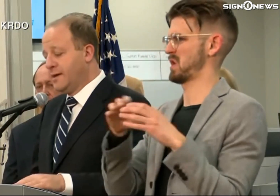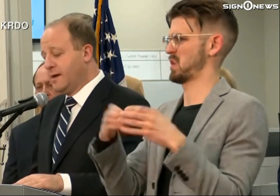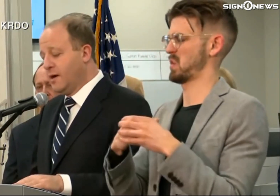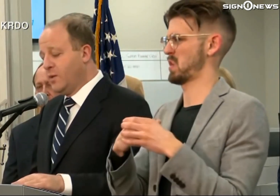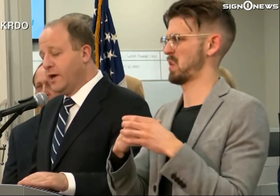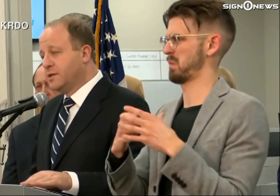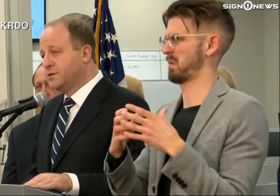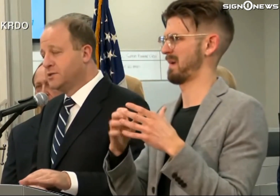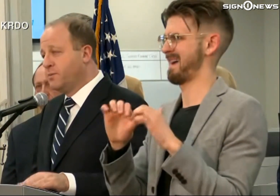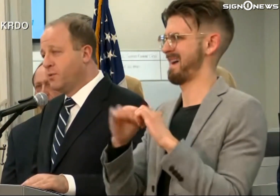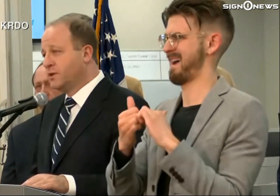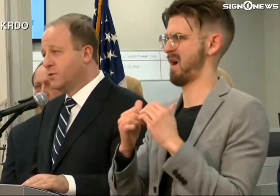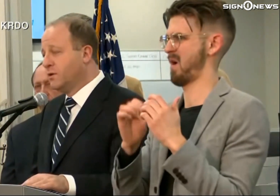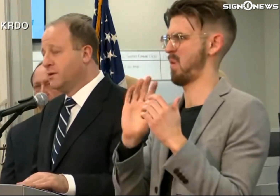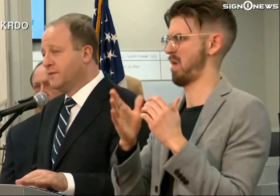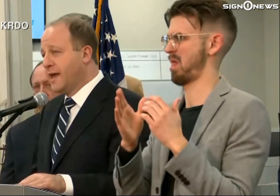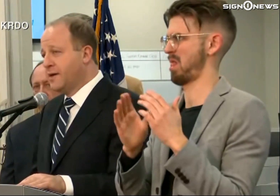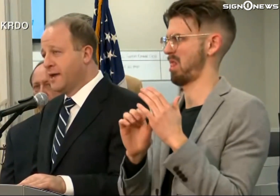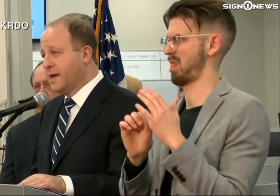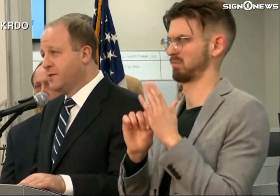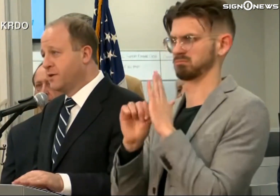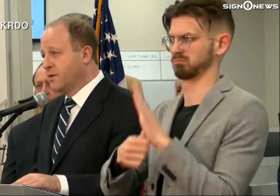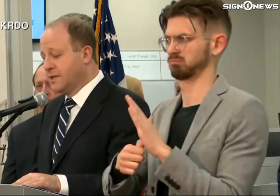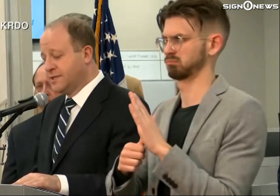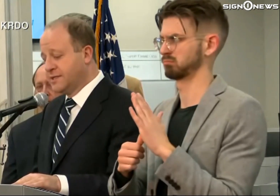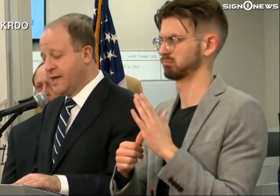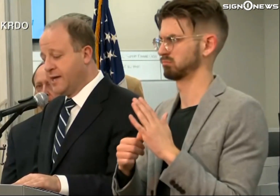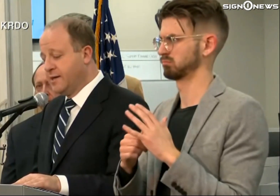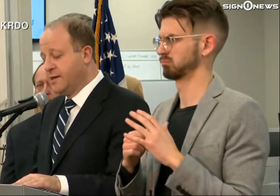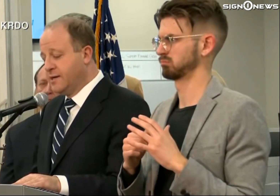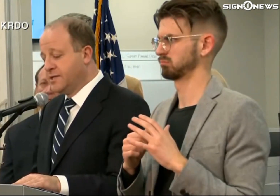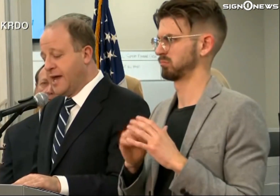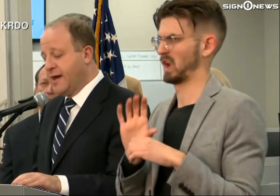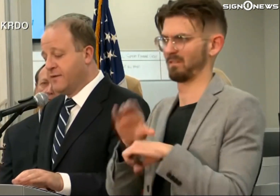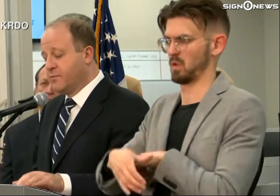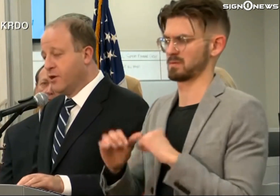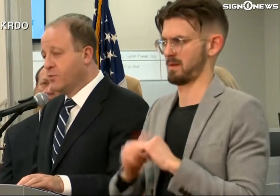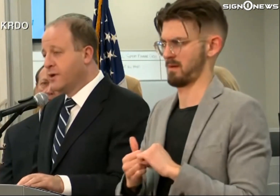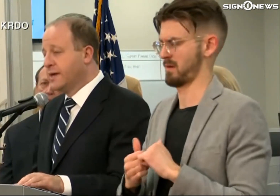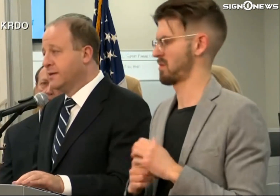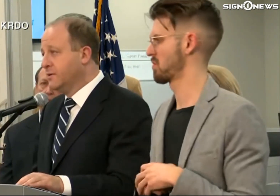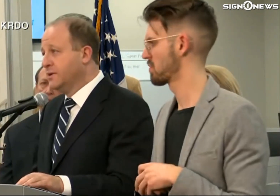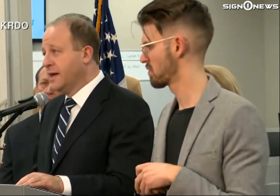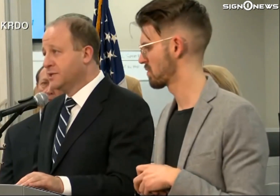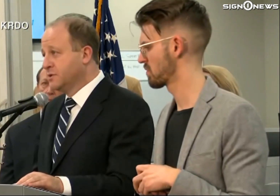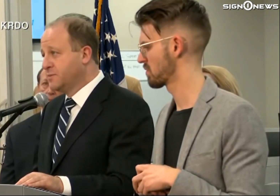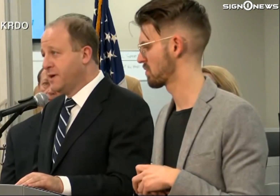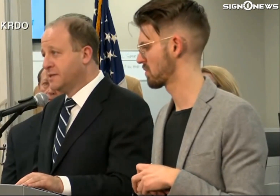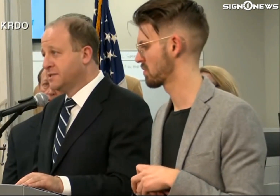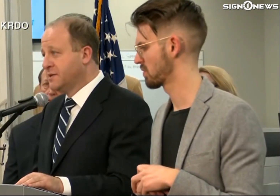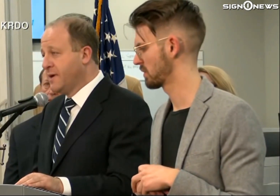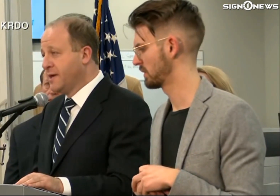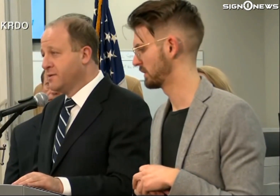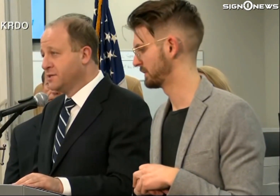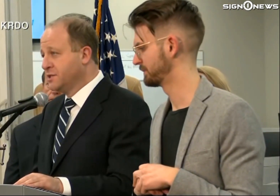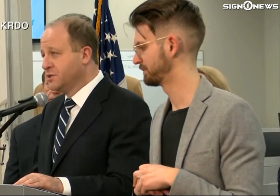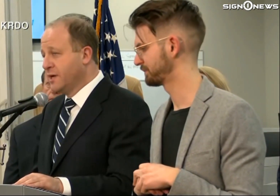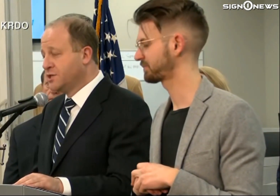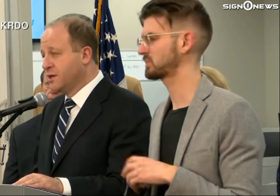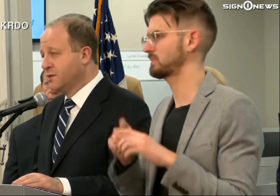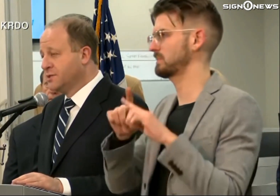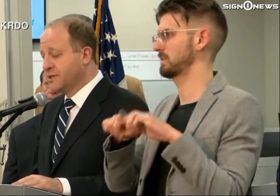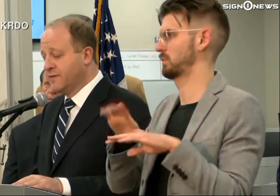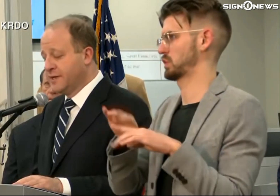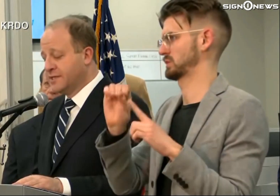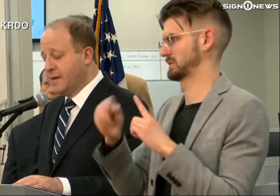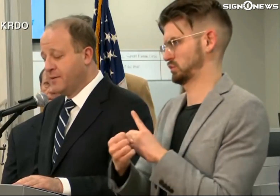So again, we also support the role of county health across the state to have appropriate localized responses depending on the